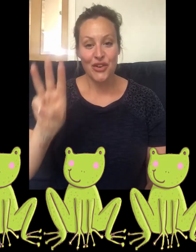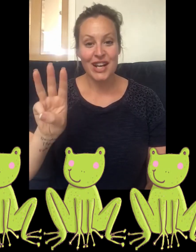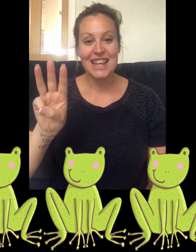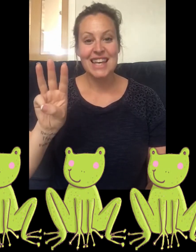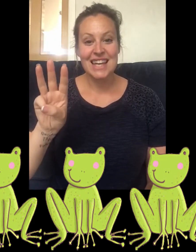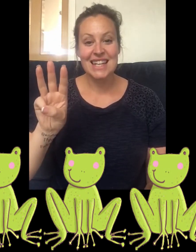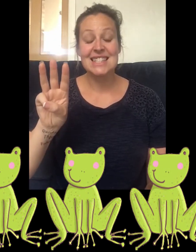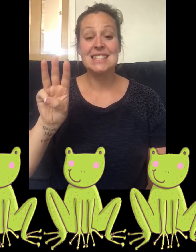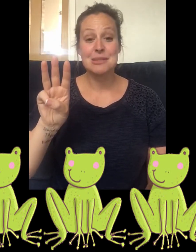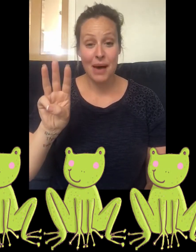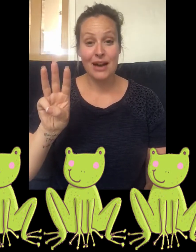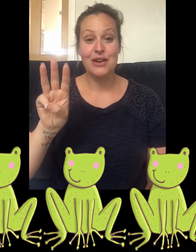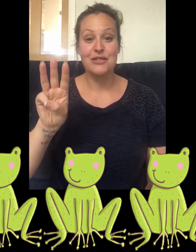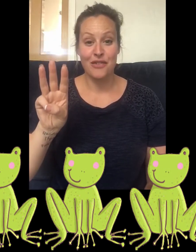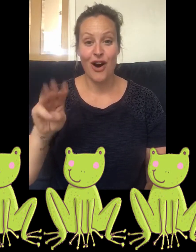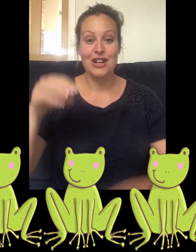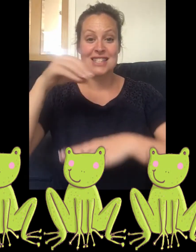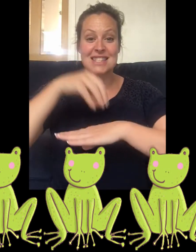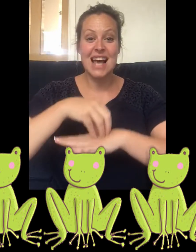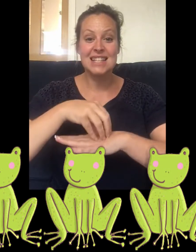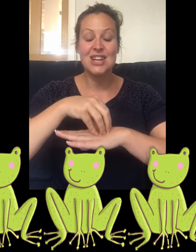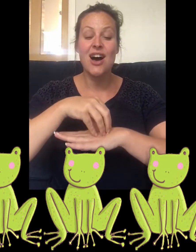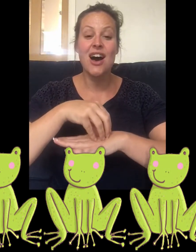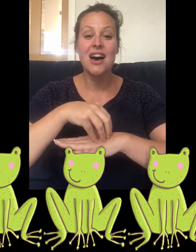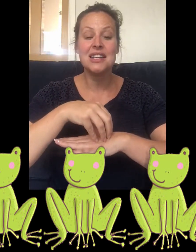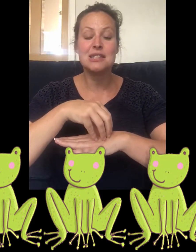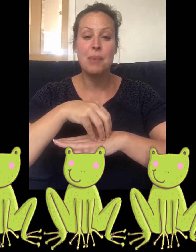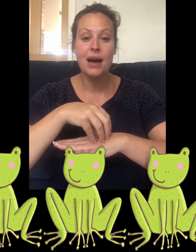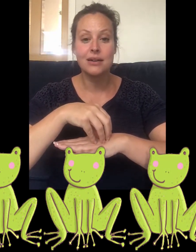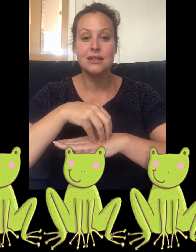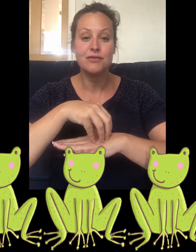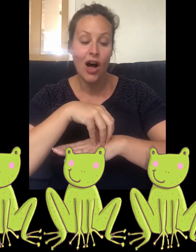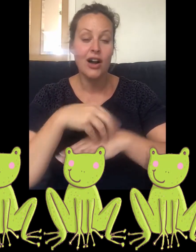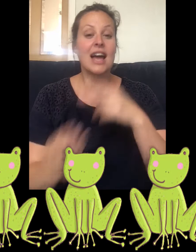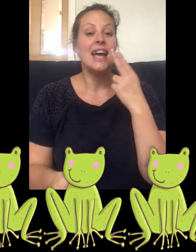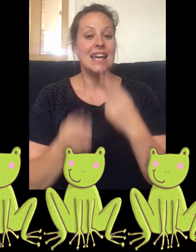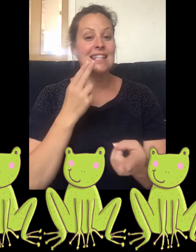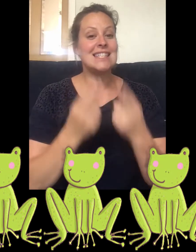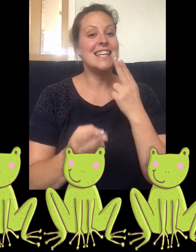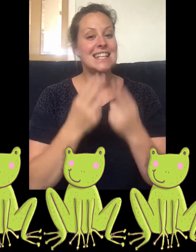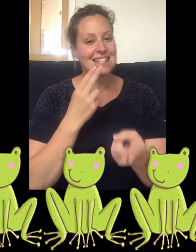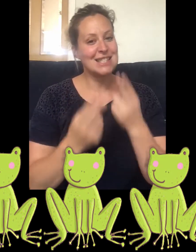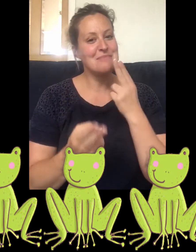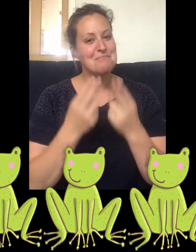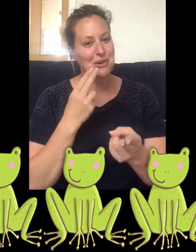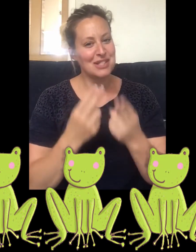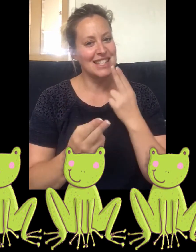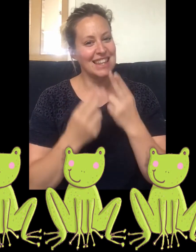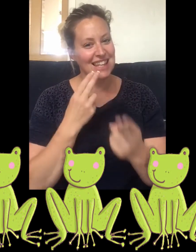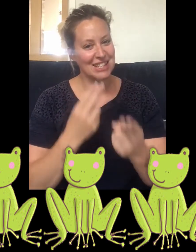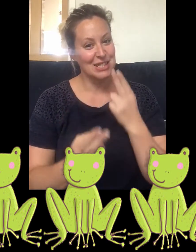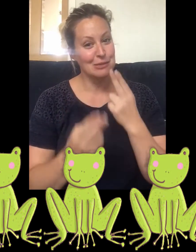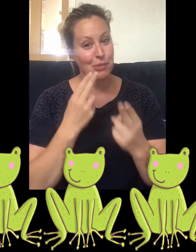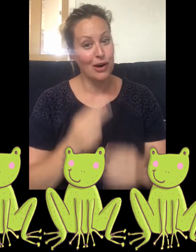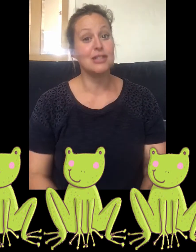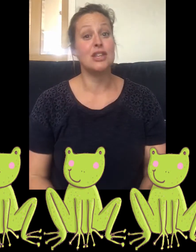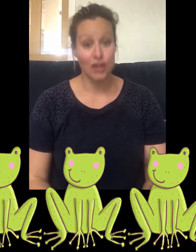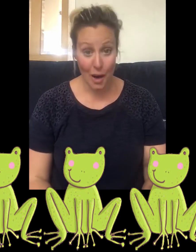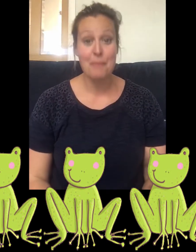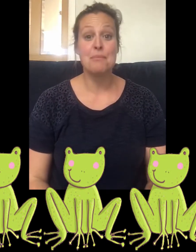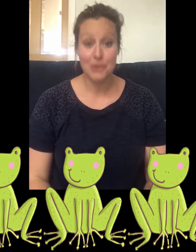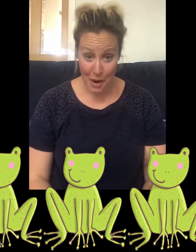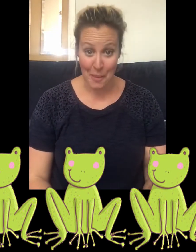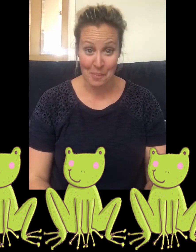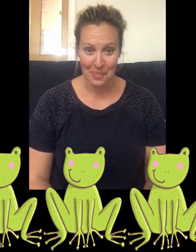Three little speckled frogs. Sat on a speckled log. Eating some most delicious bugs.